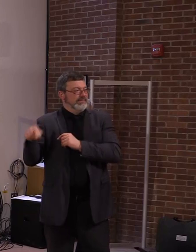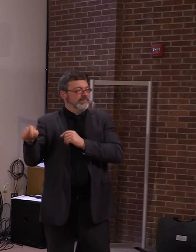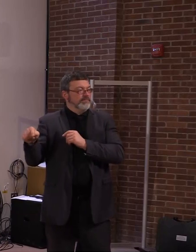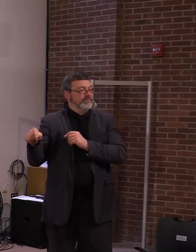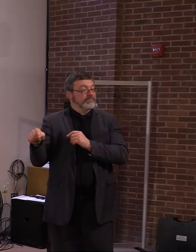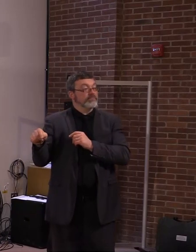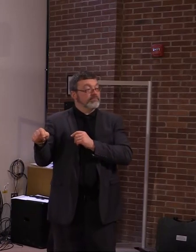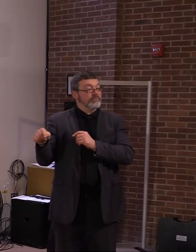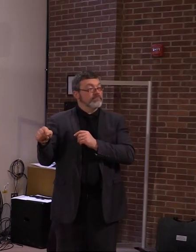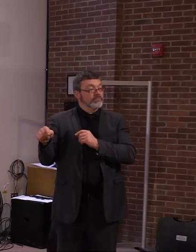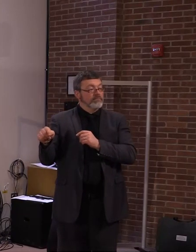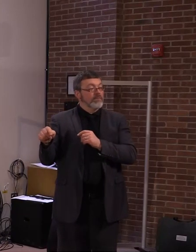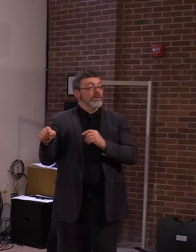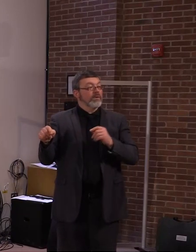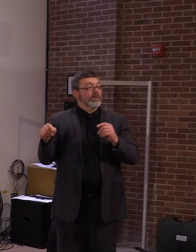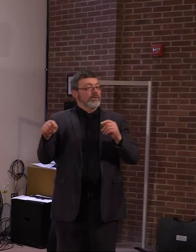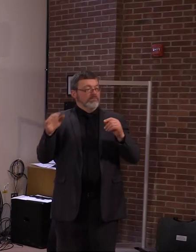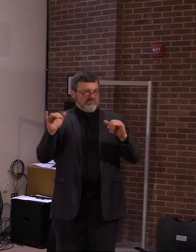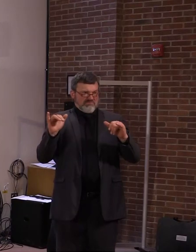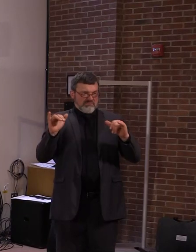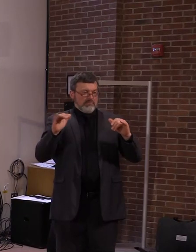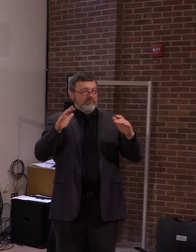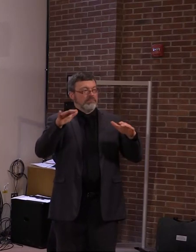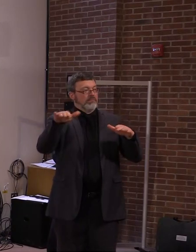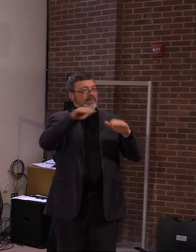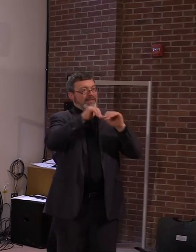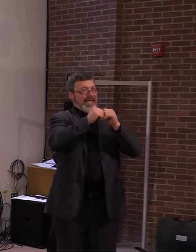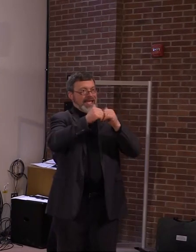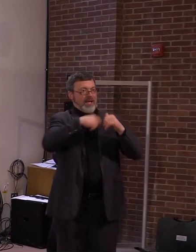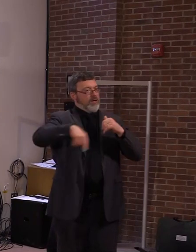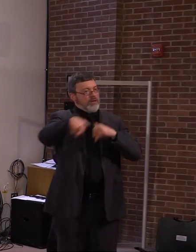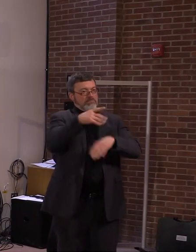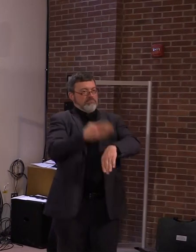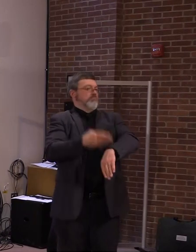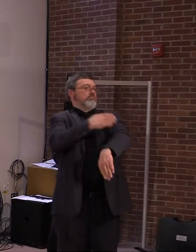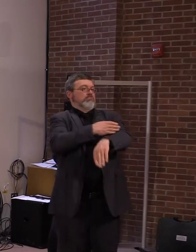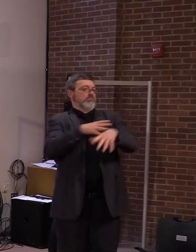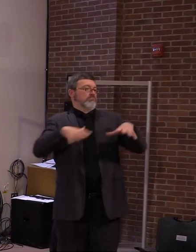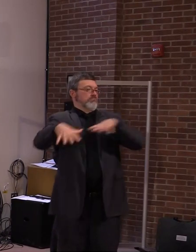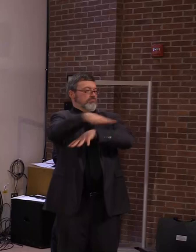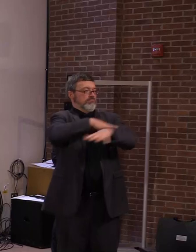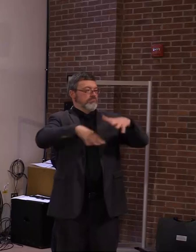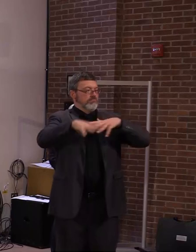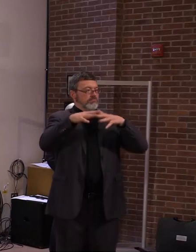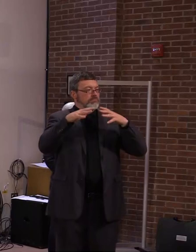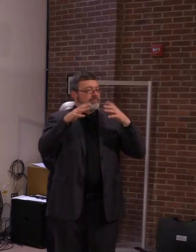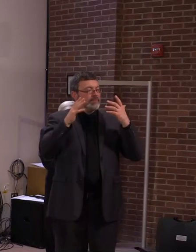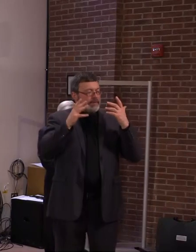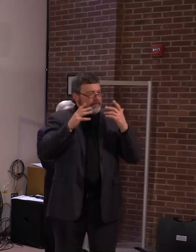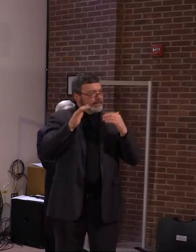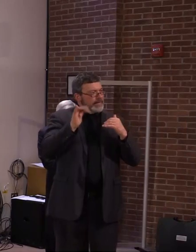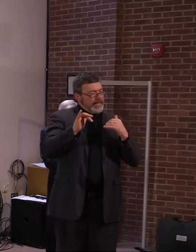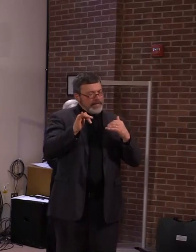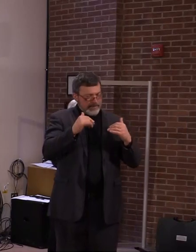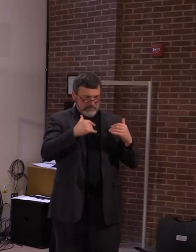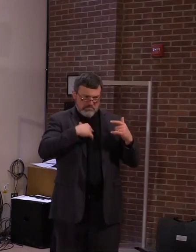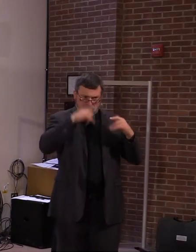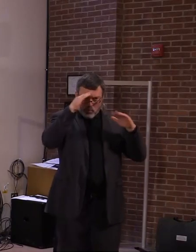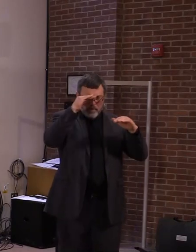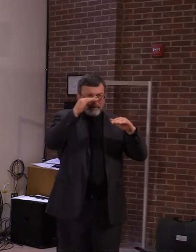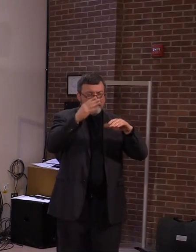we're going to be. So I'm still hopeful. I think we are still hopeful that we will see